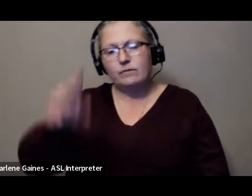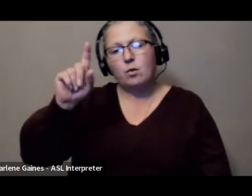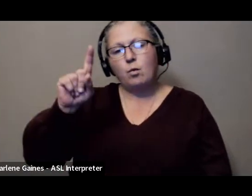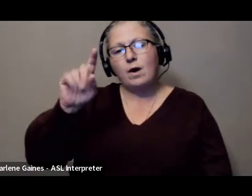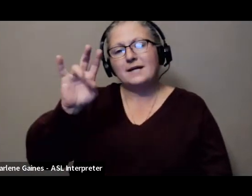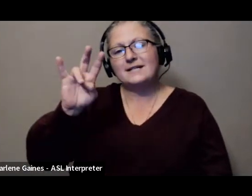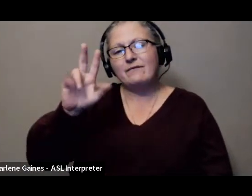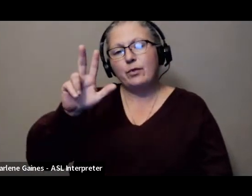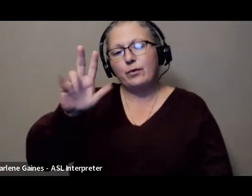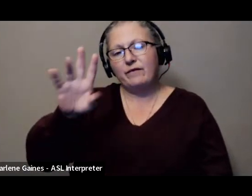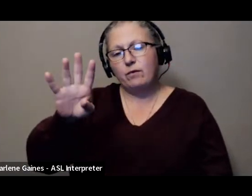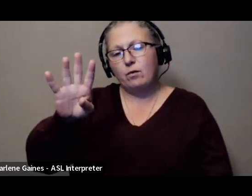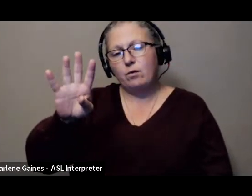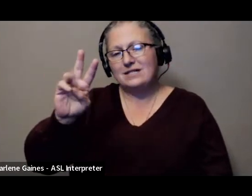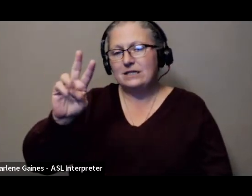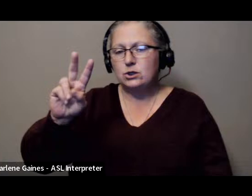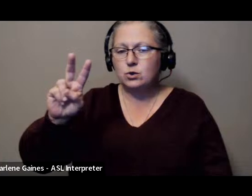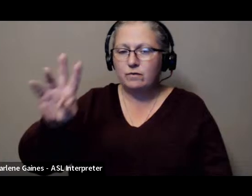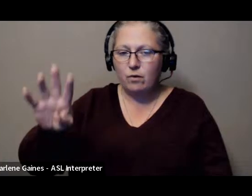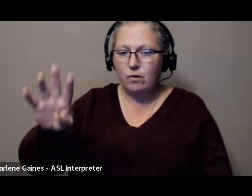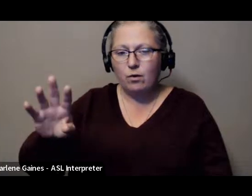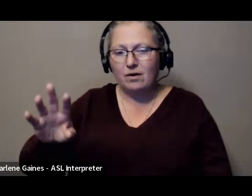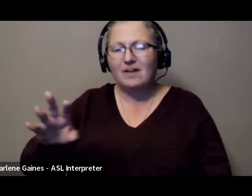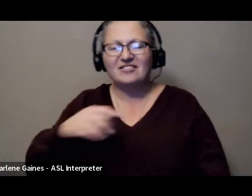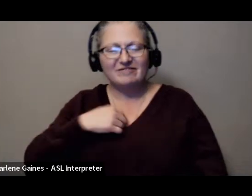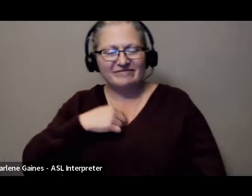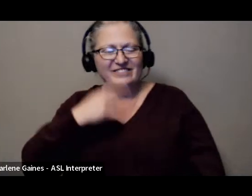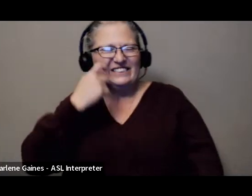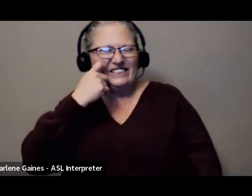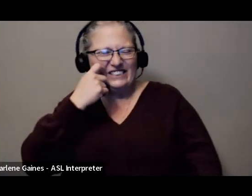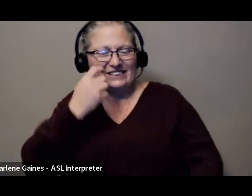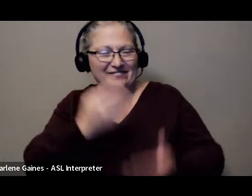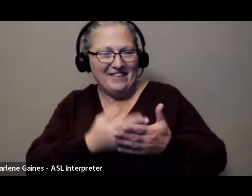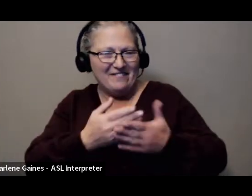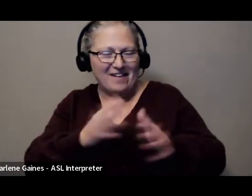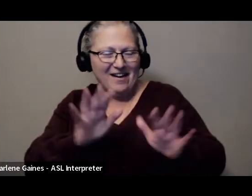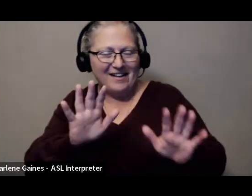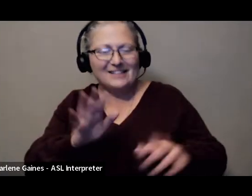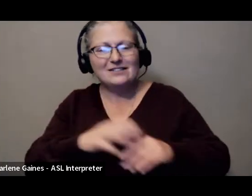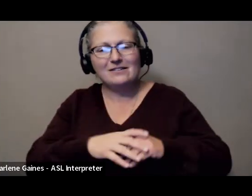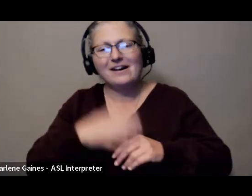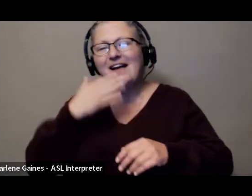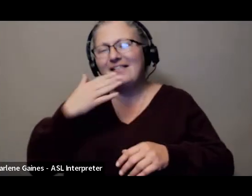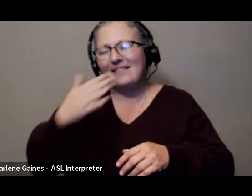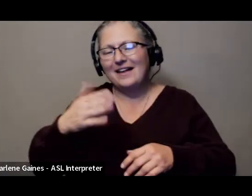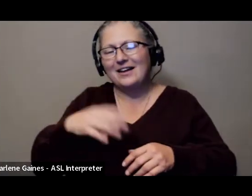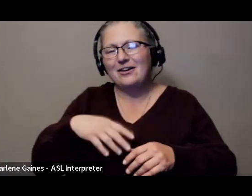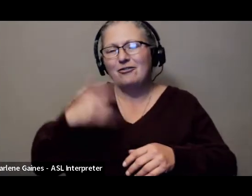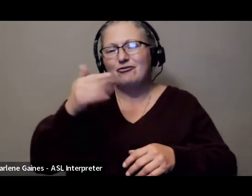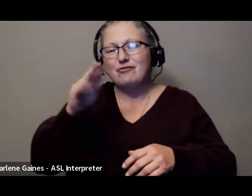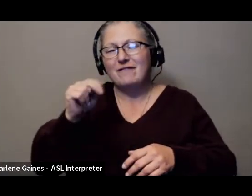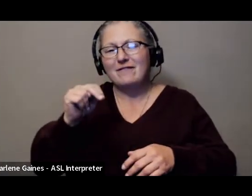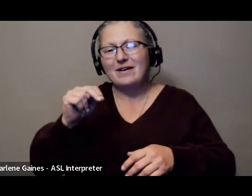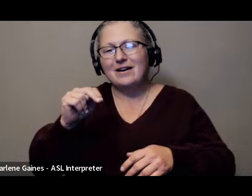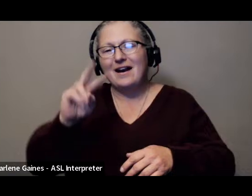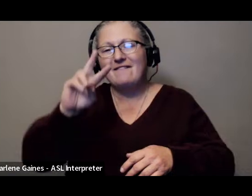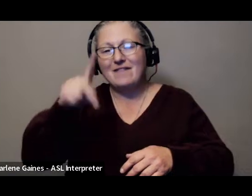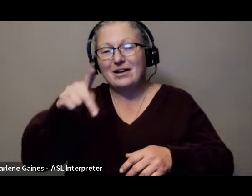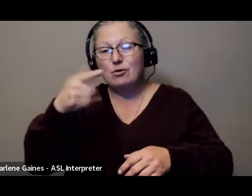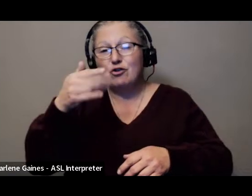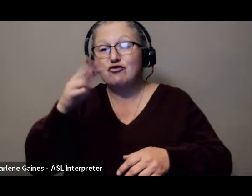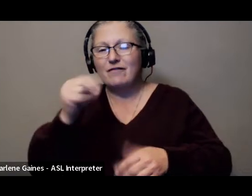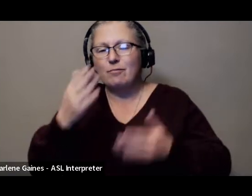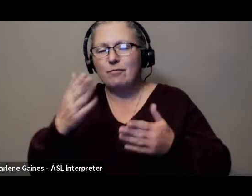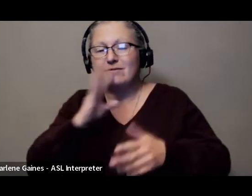1734. There you go. 624. I'm just Thank verifying. you. Thank you. Vice President I think- Griffin. Yeah, Vice President Griffin probably has something to